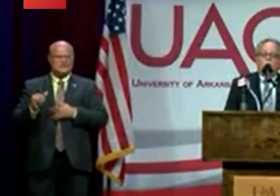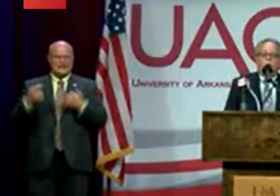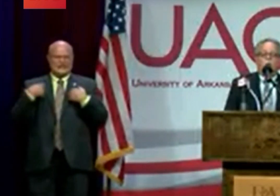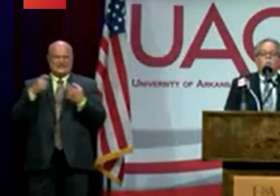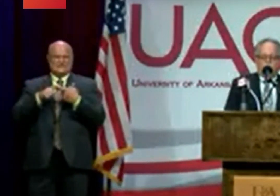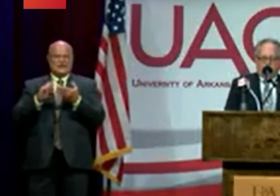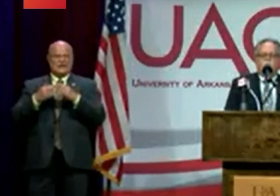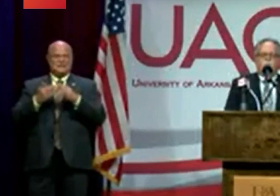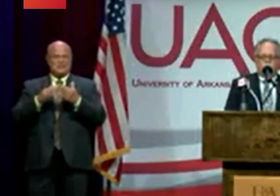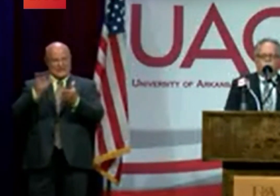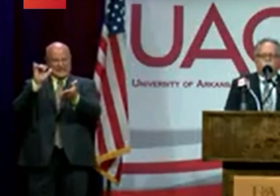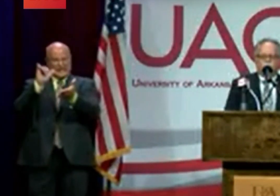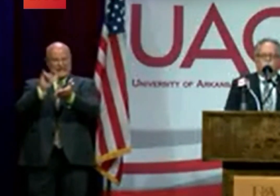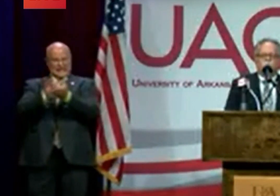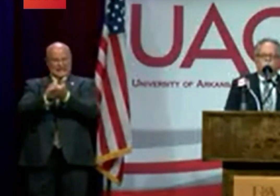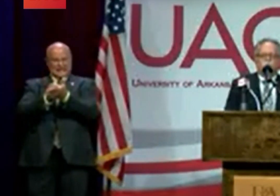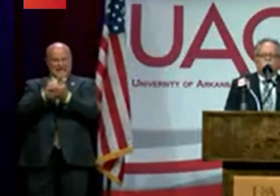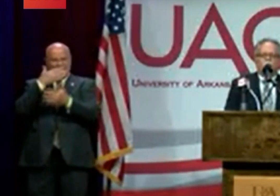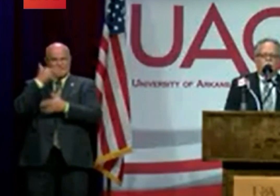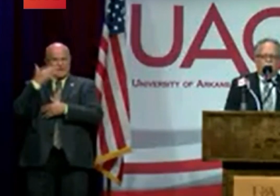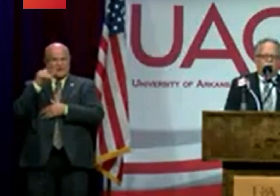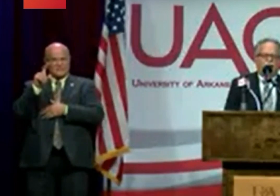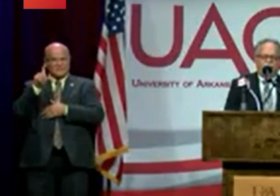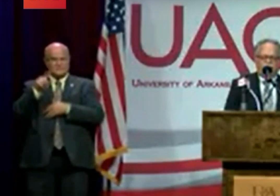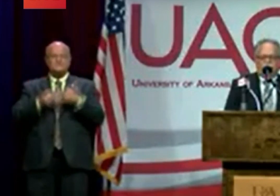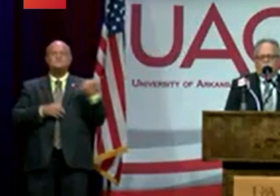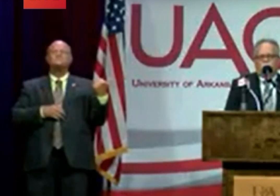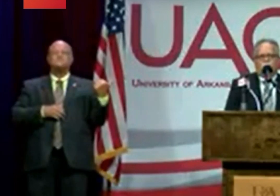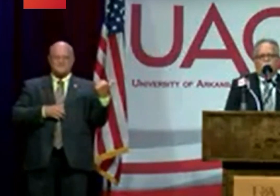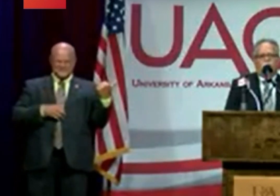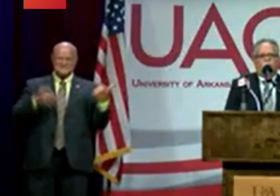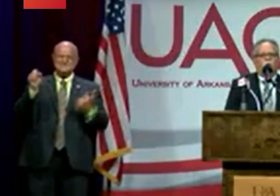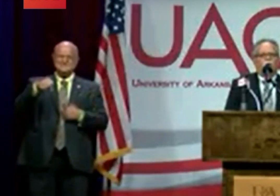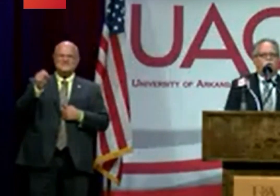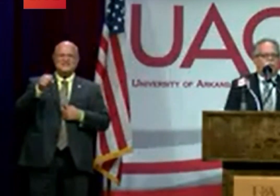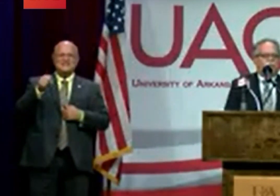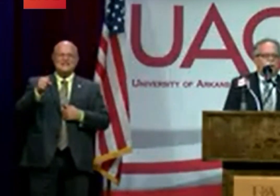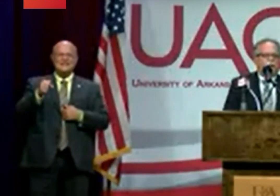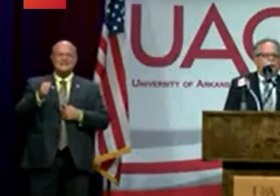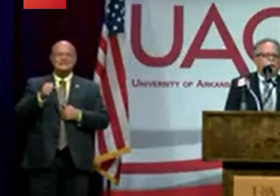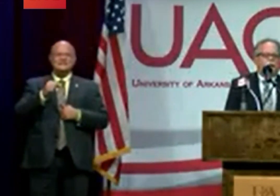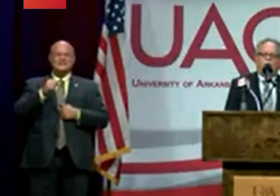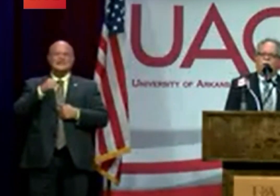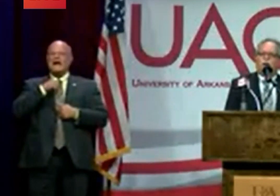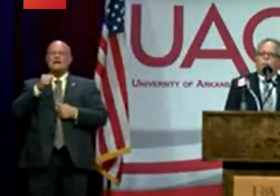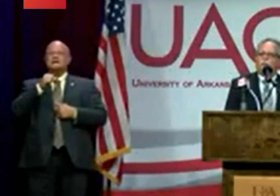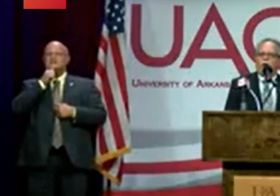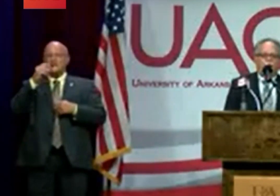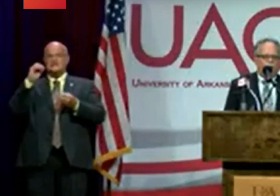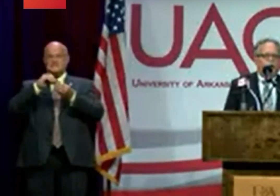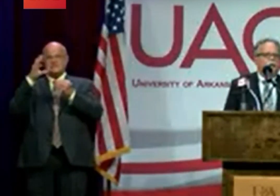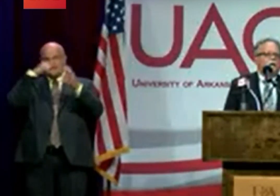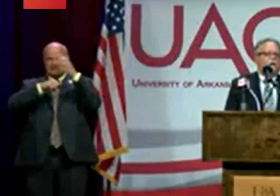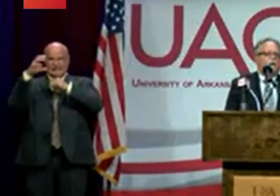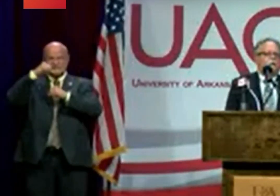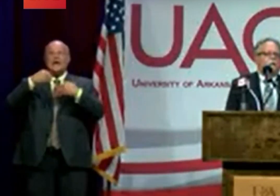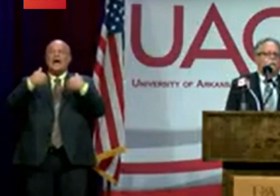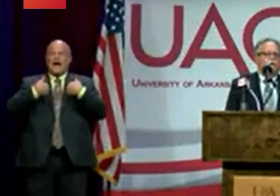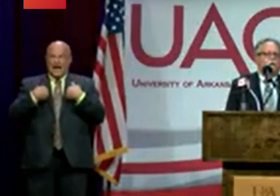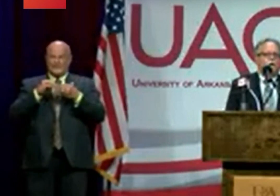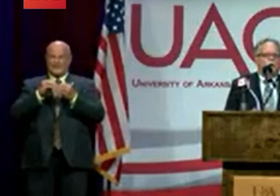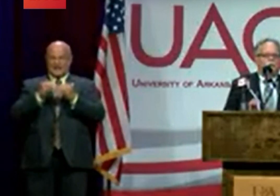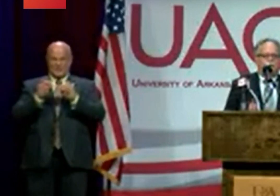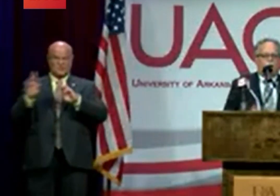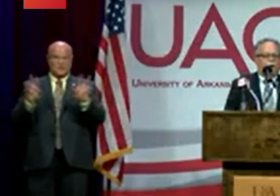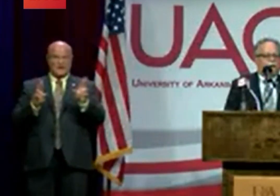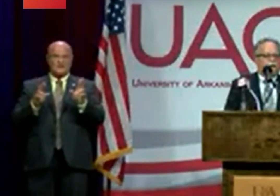communities? Has that gotten better at all? Yes, it has, and rather than me speculate on the numbers, we have that available for